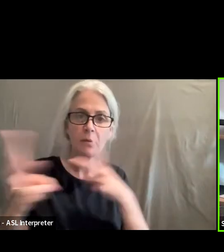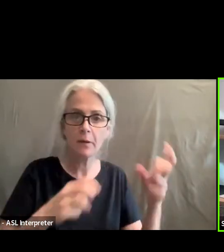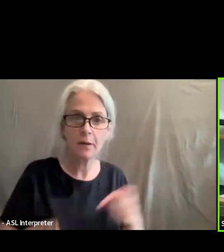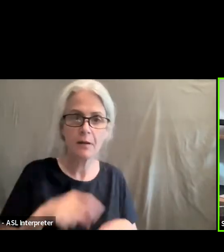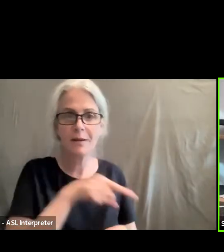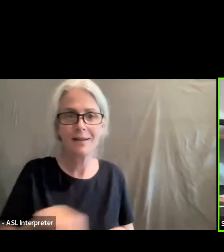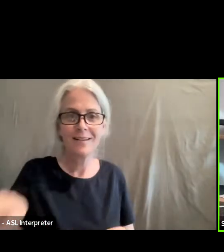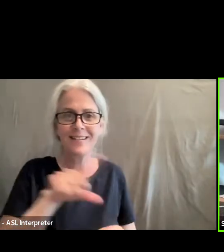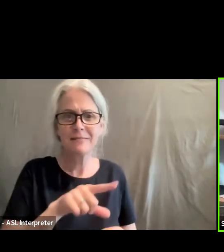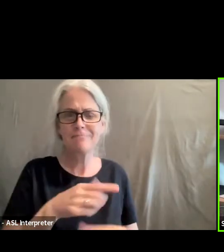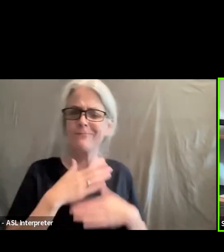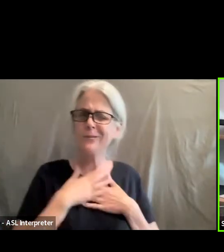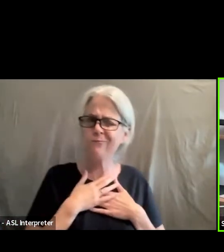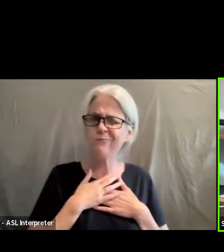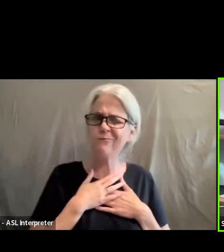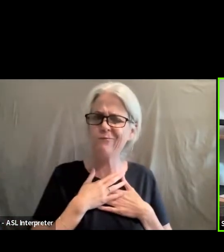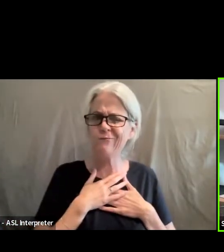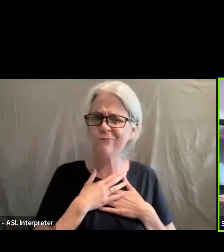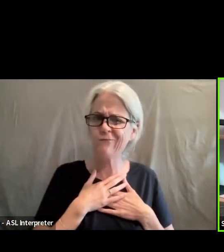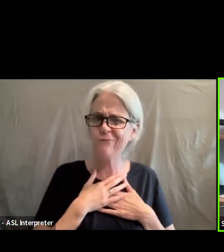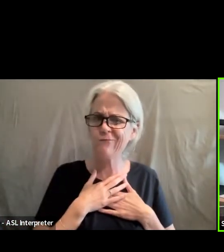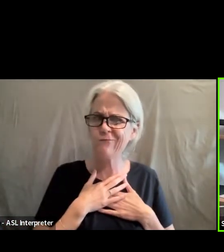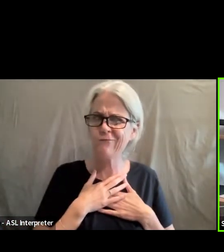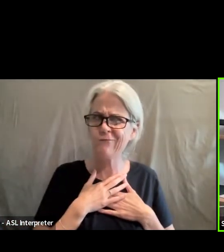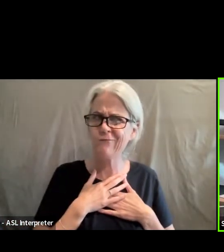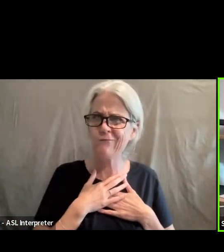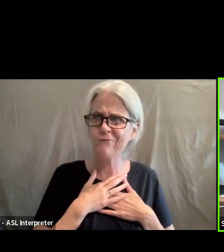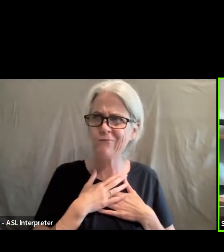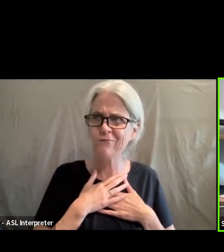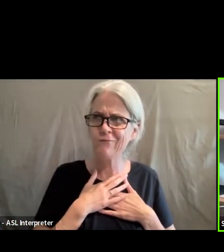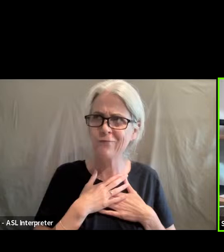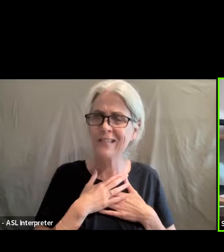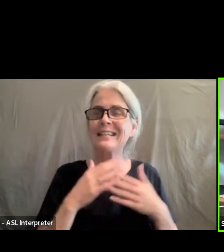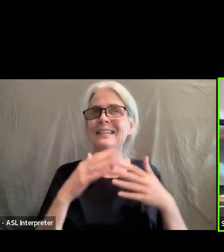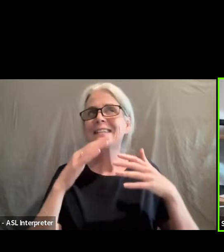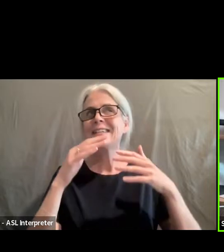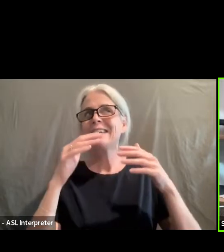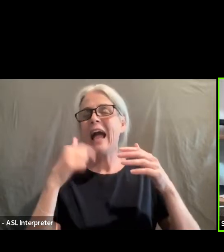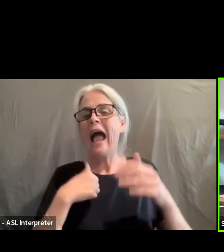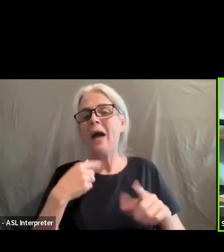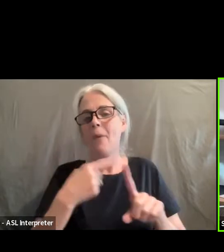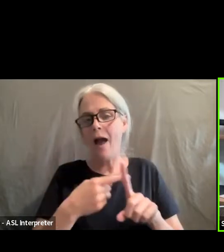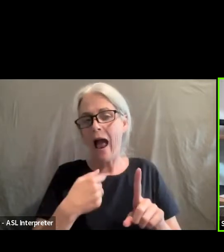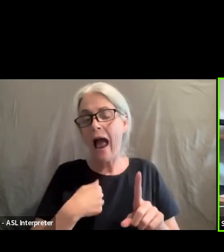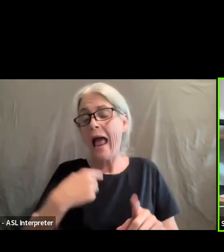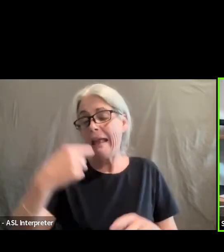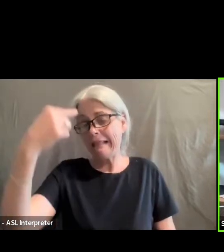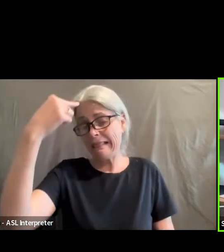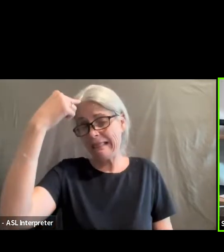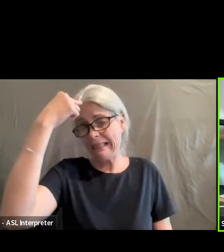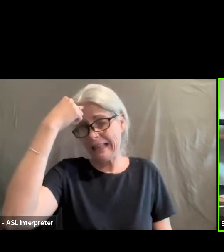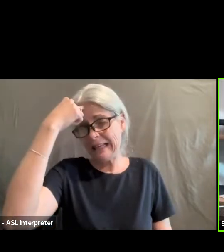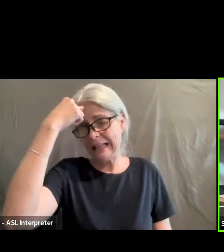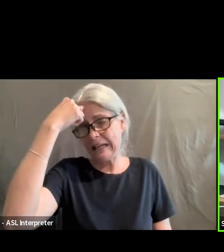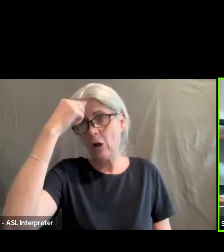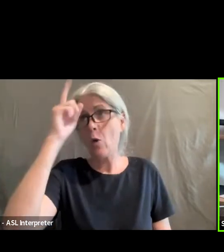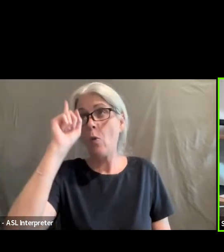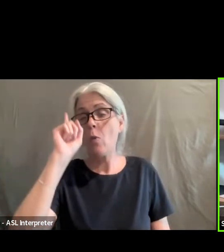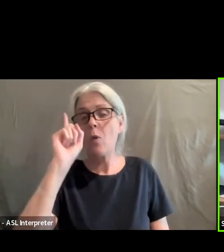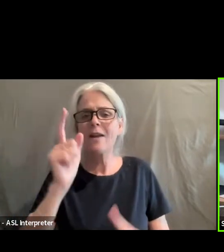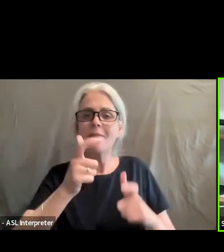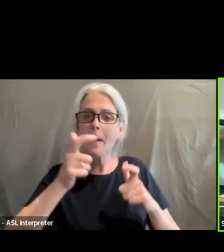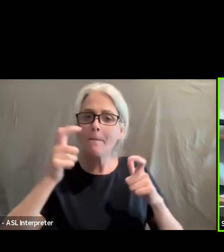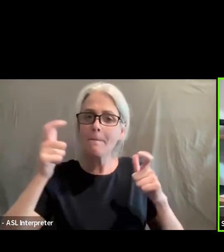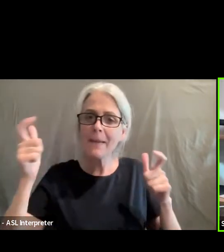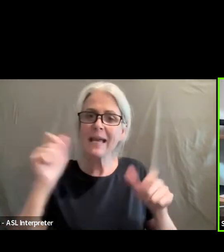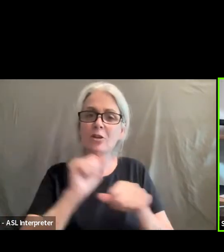I'm a little, let me say it in the positive. I think one of the big tasks ahead of us